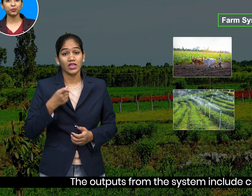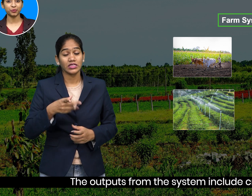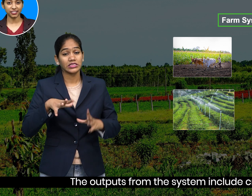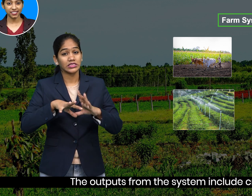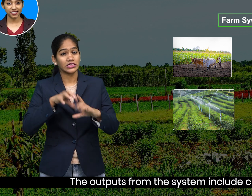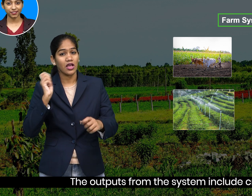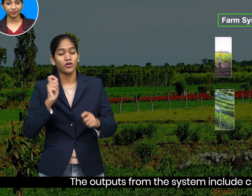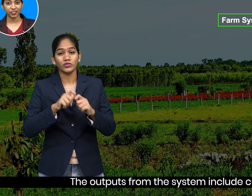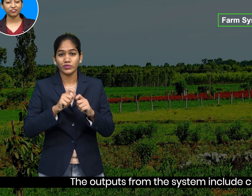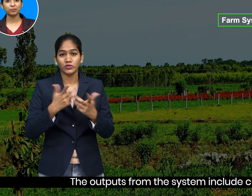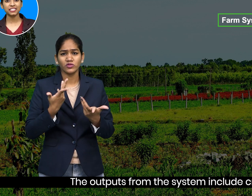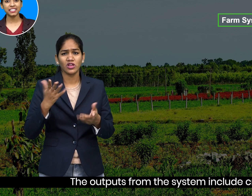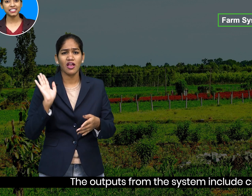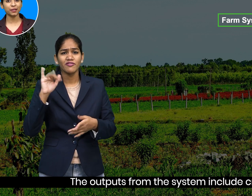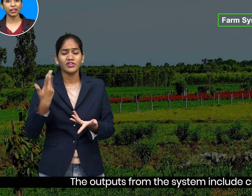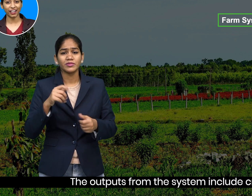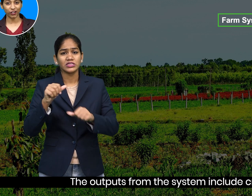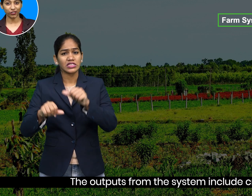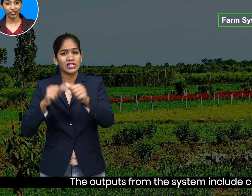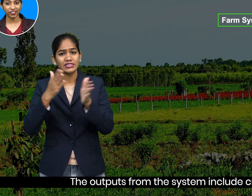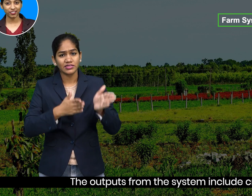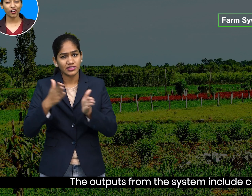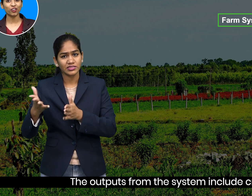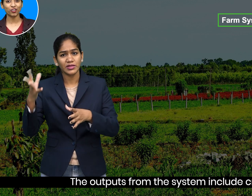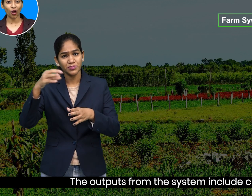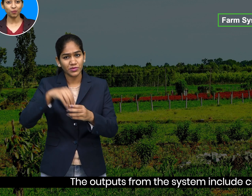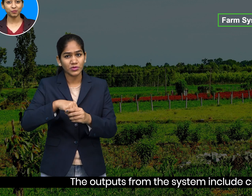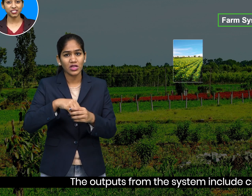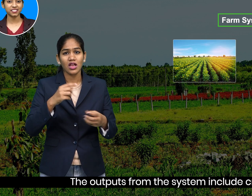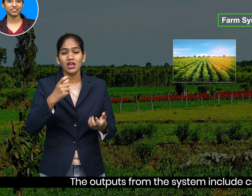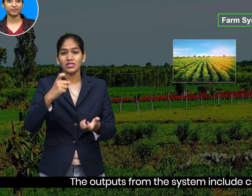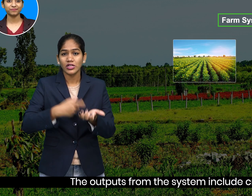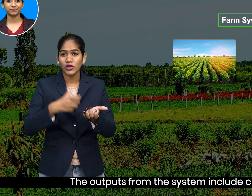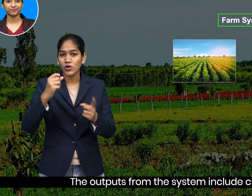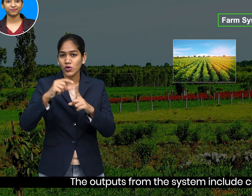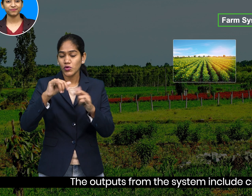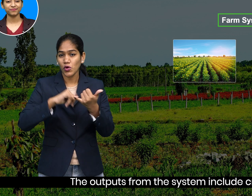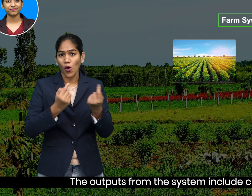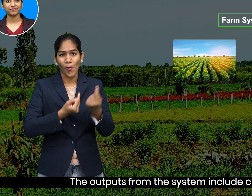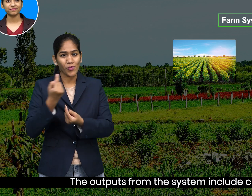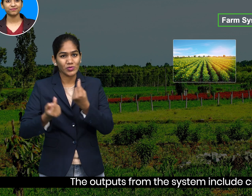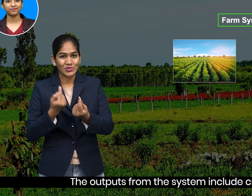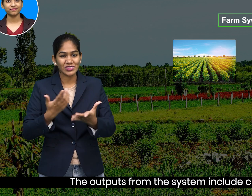The outputs from the system include crops,